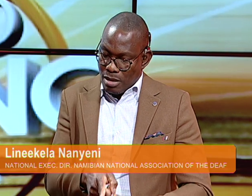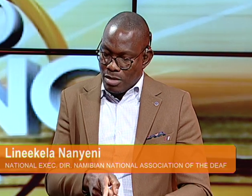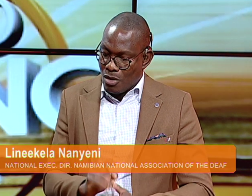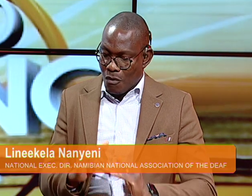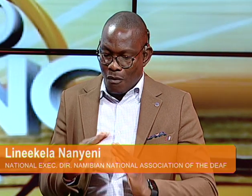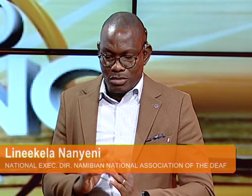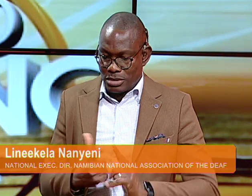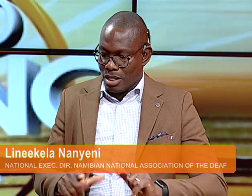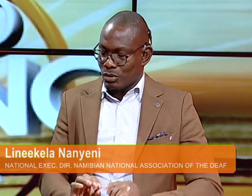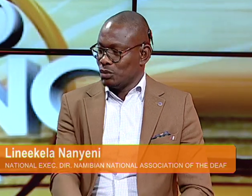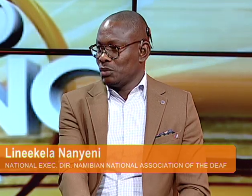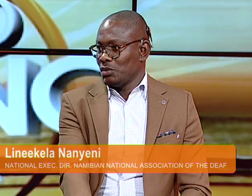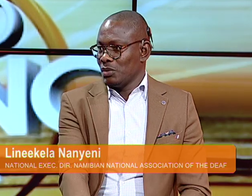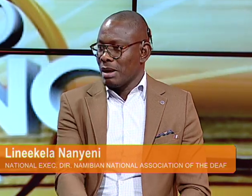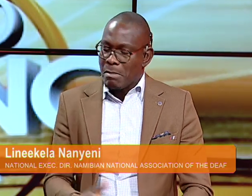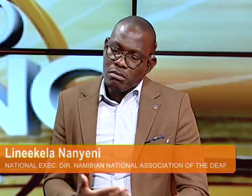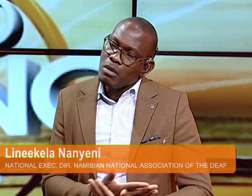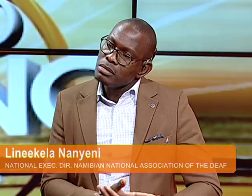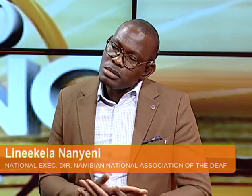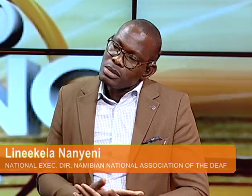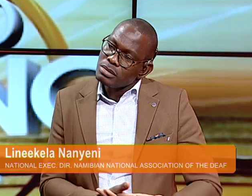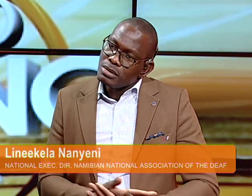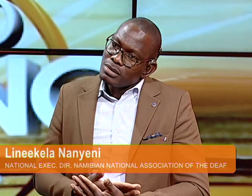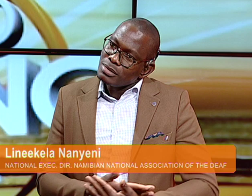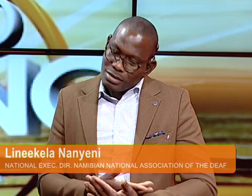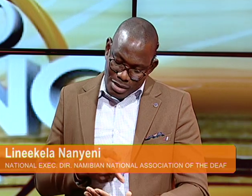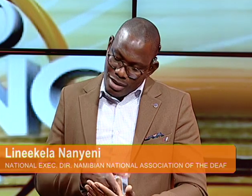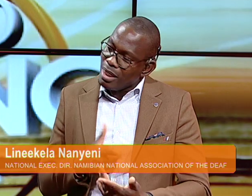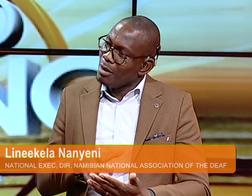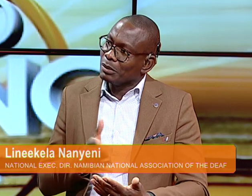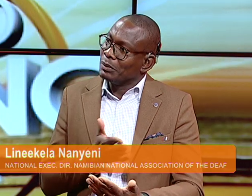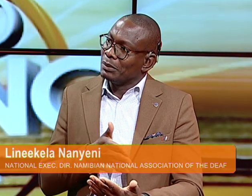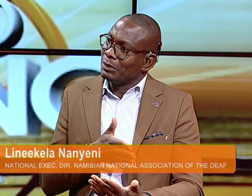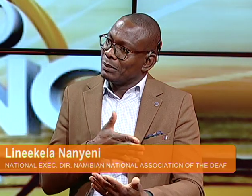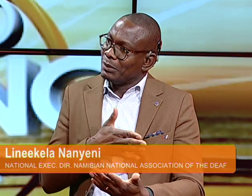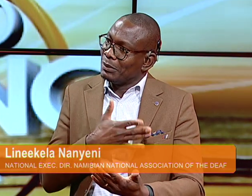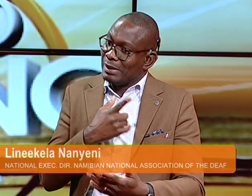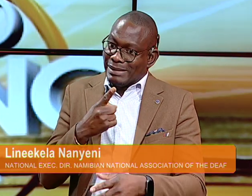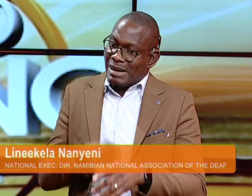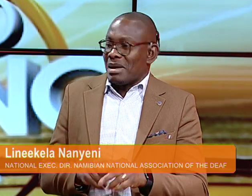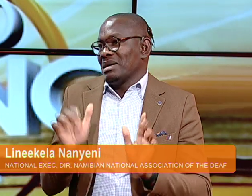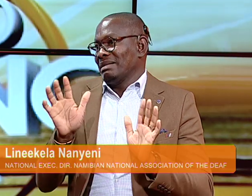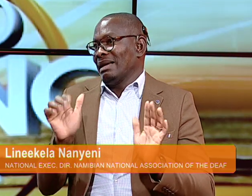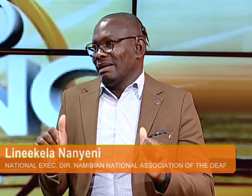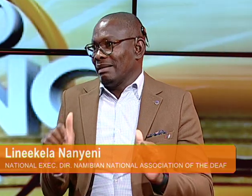when they're born into hearing families. Yes. Mm-hmm. So it's very important that they have acquisition to language. Mm-hmm. So